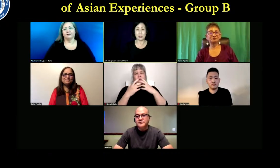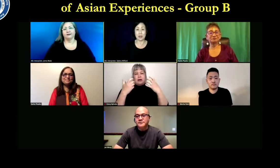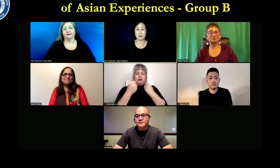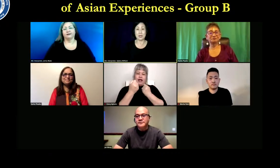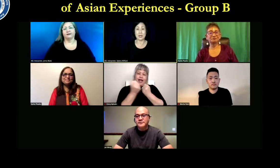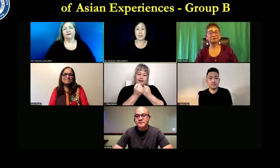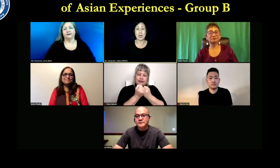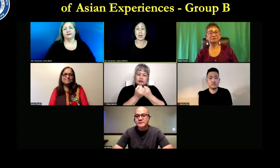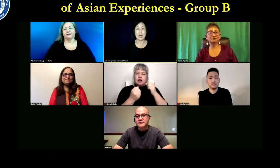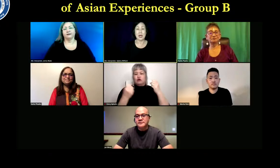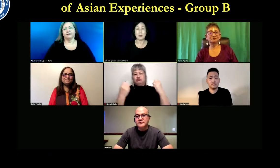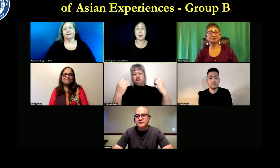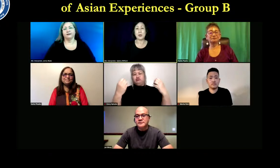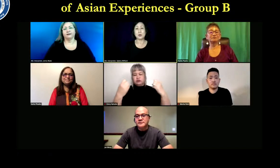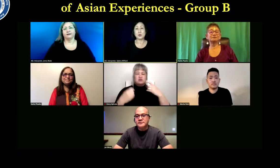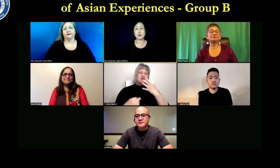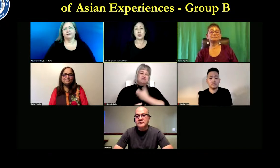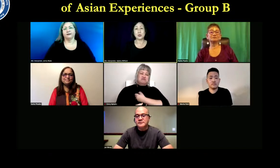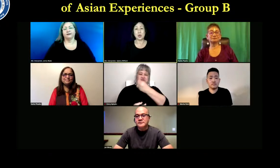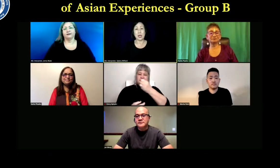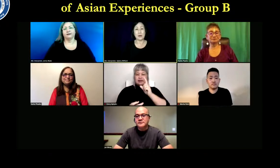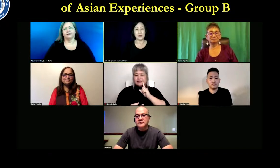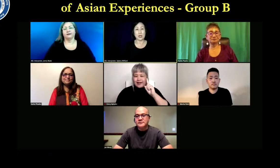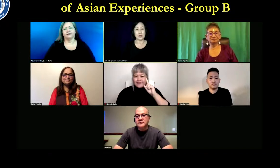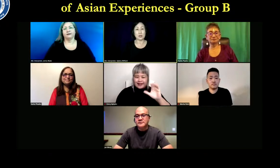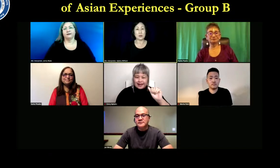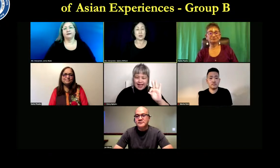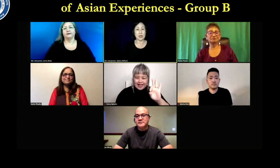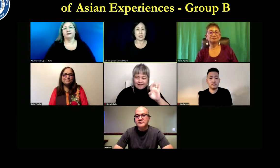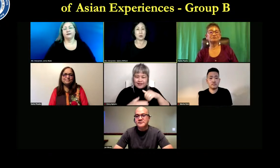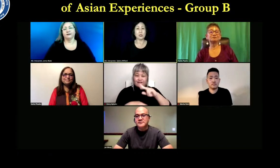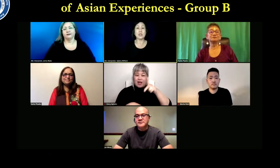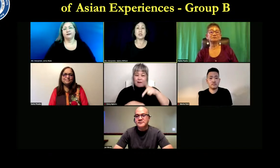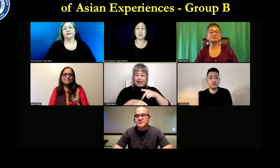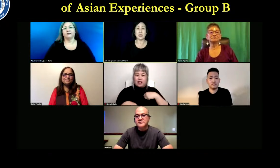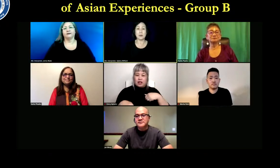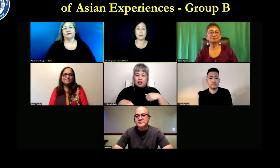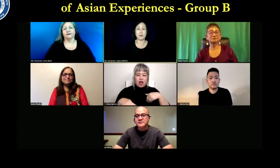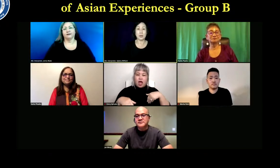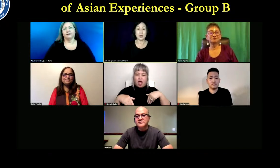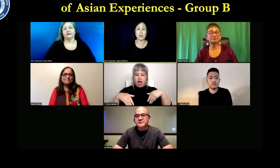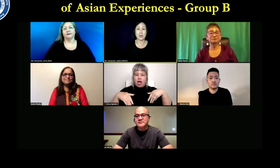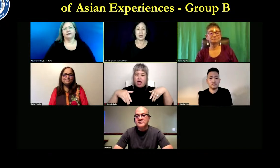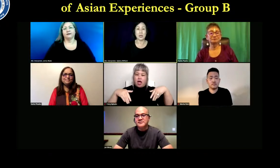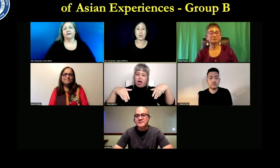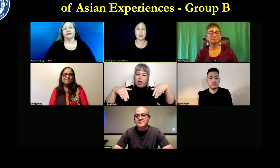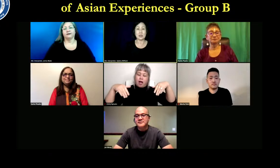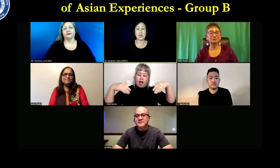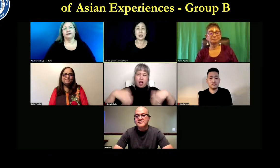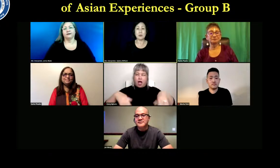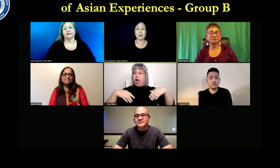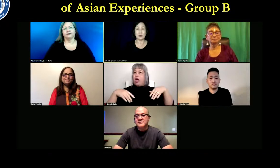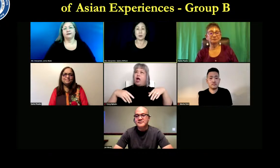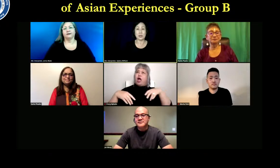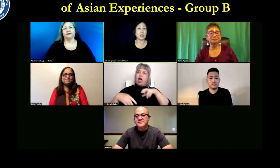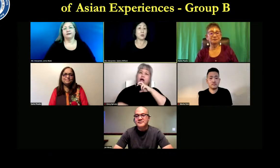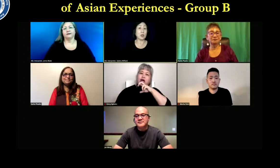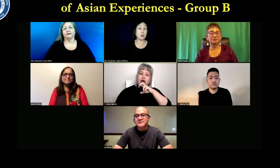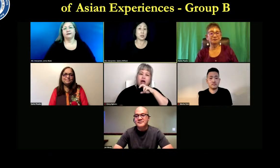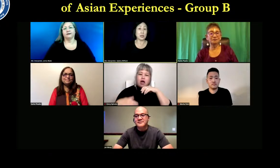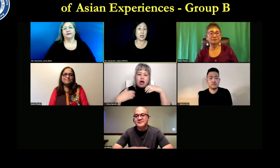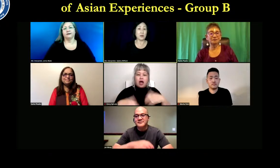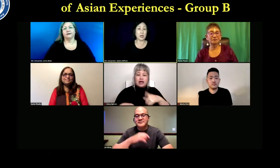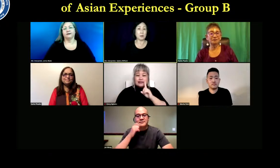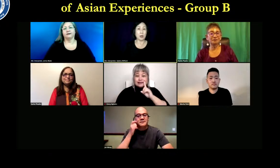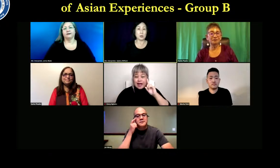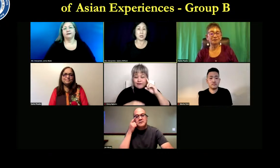staring at me. My parents were strong advocates of sign language, so they did take me different places. Like